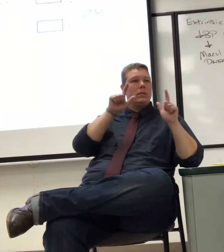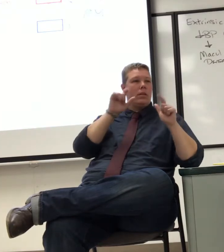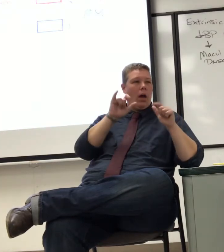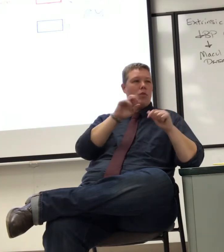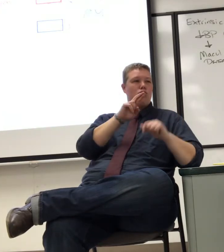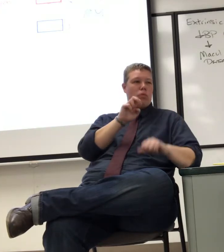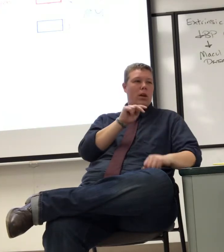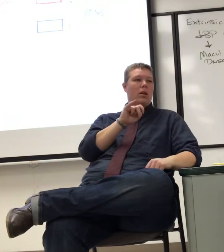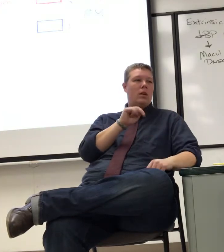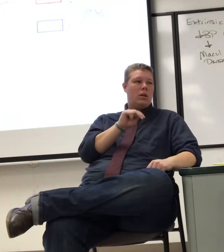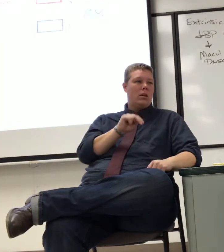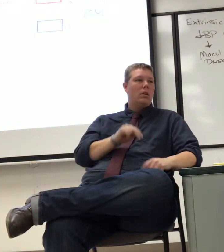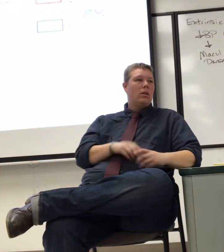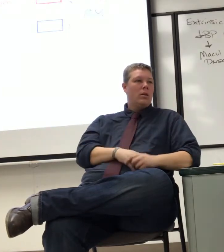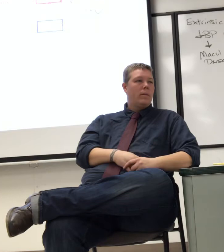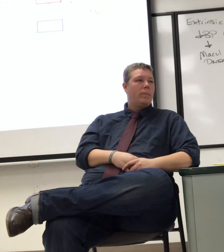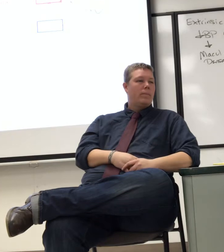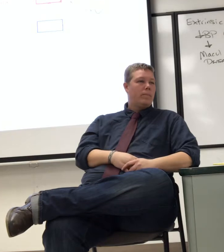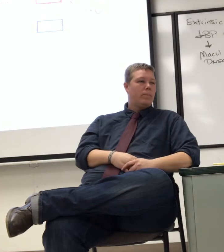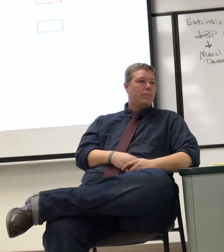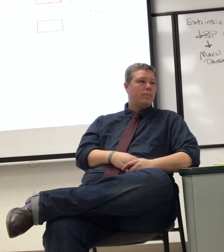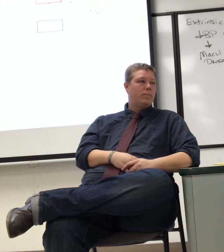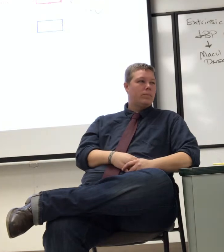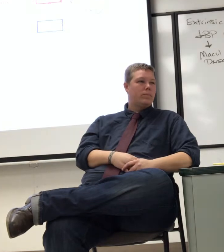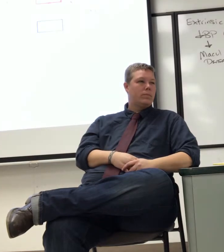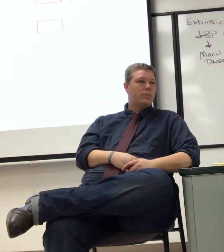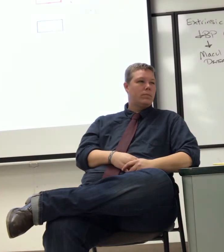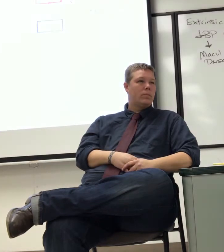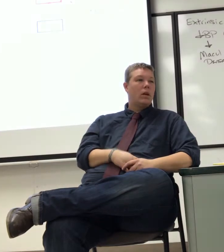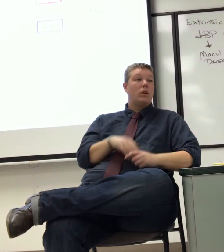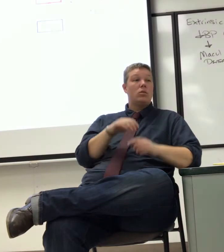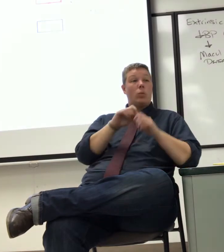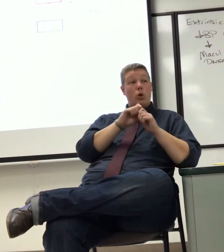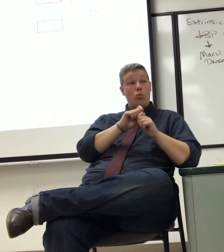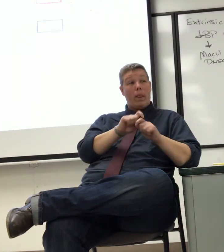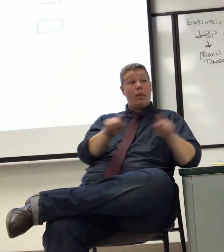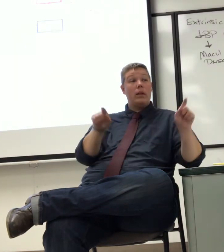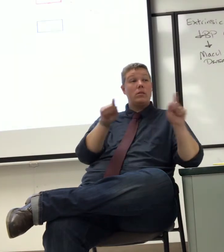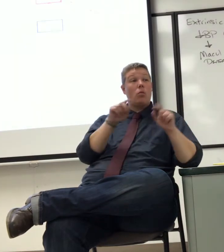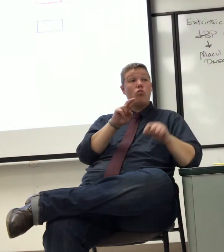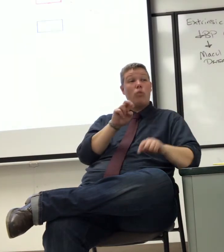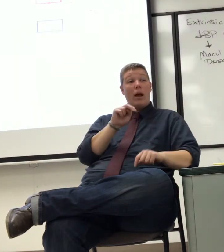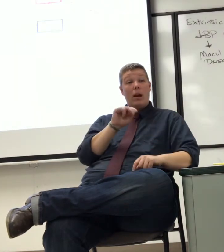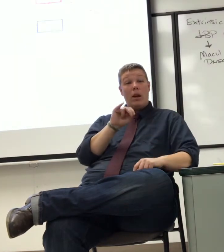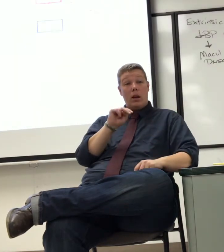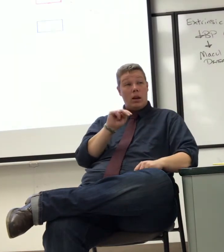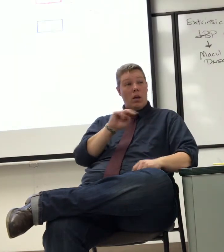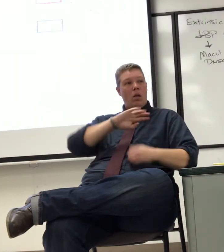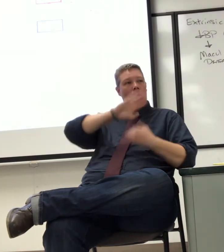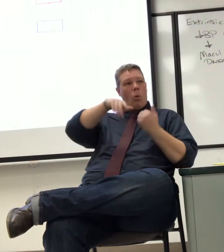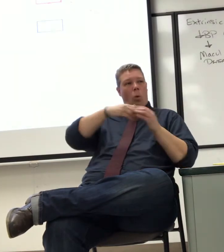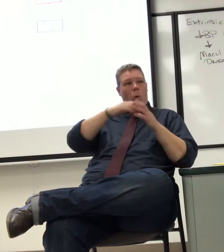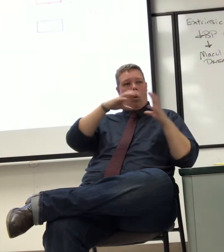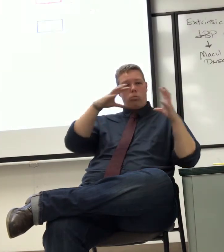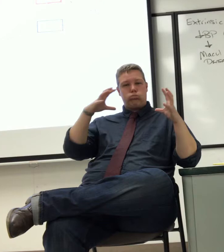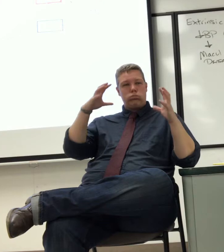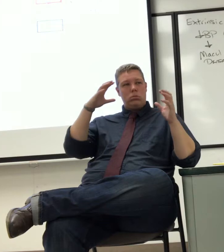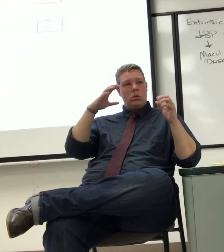the renin, okay? Anyway, when you get the renin released, that whole mechanism, renin will